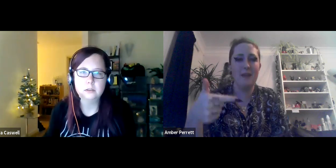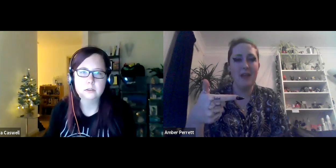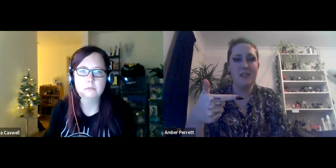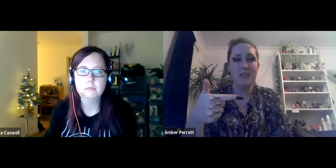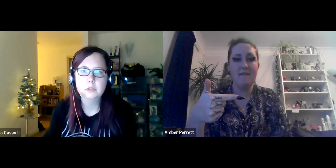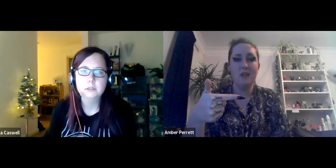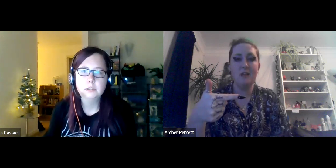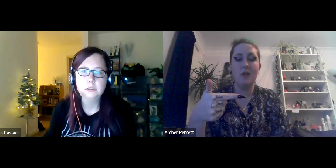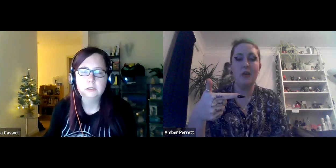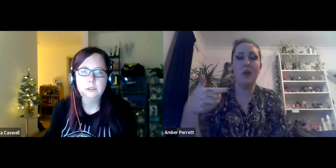yeah.